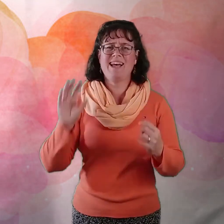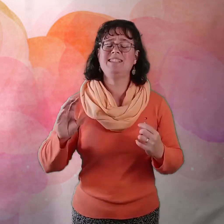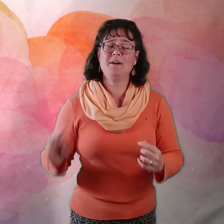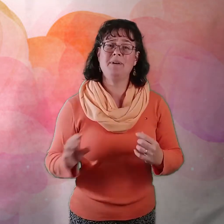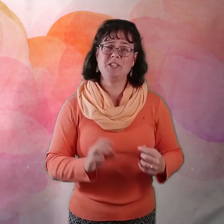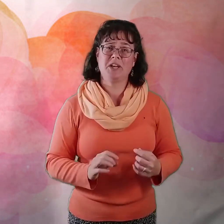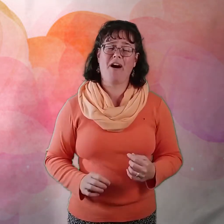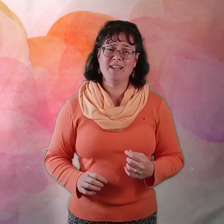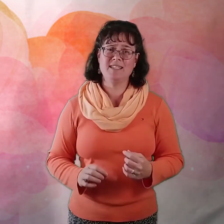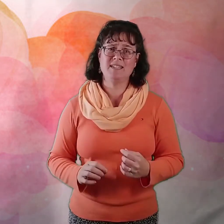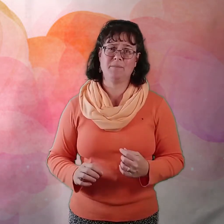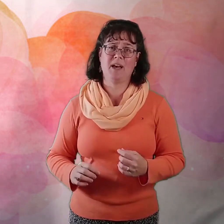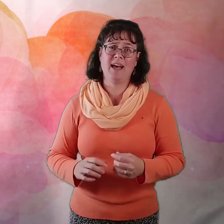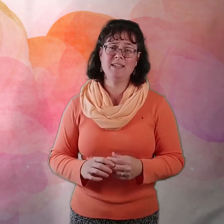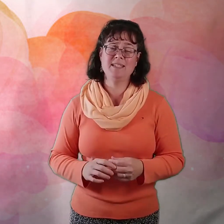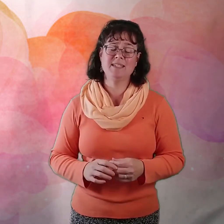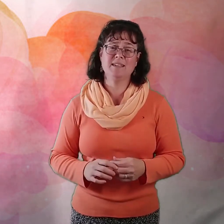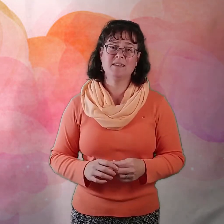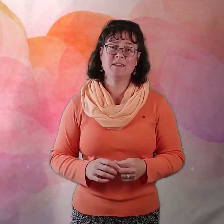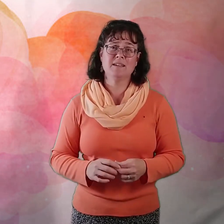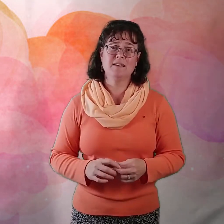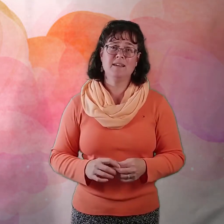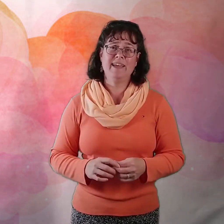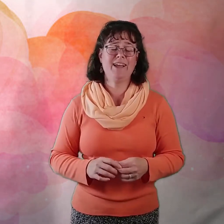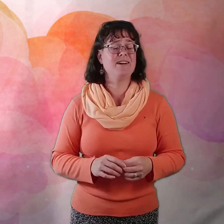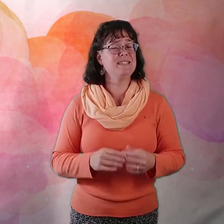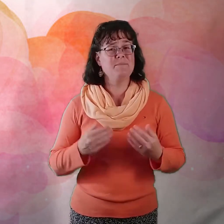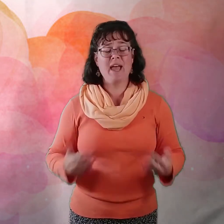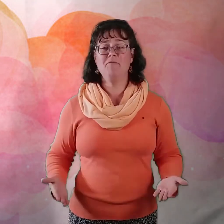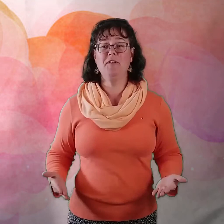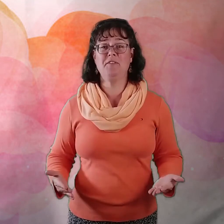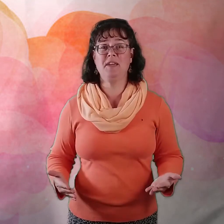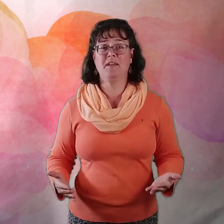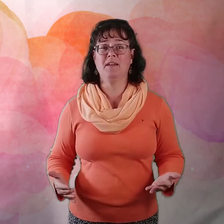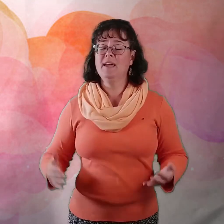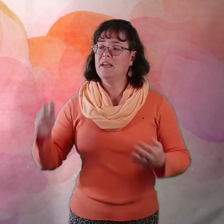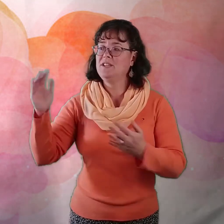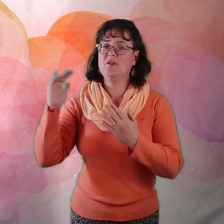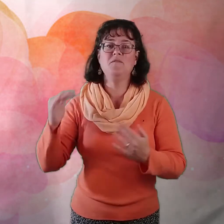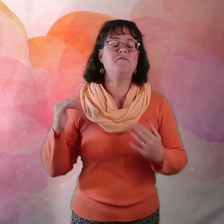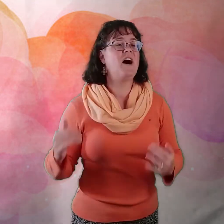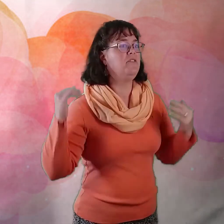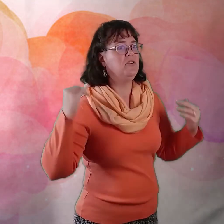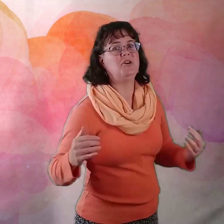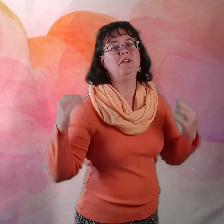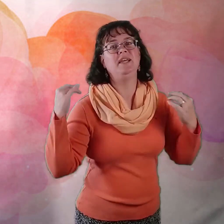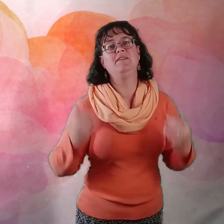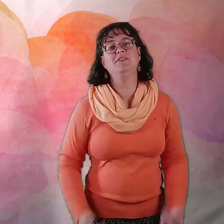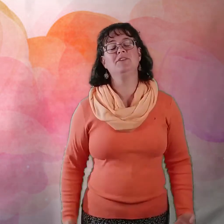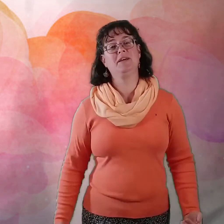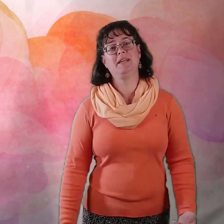That's how much it cost him, guys. It cost him everything. His own Father couldn't even look at